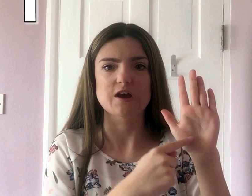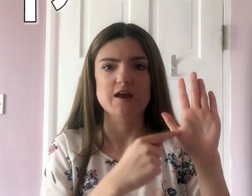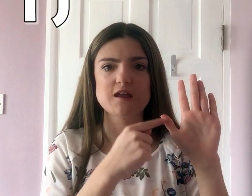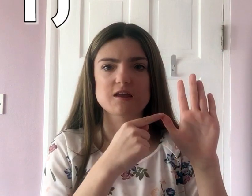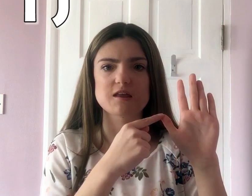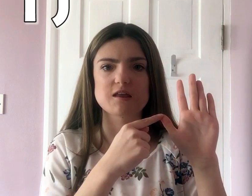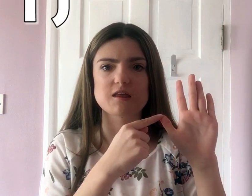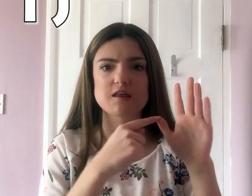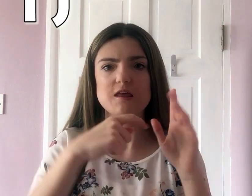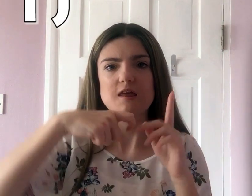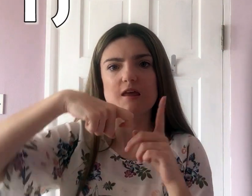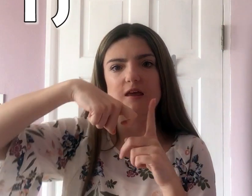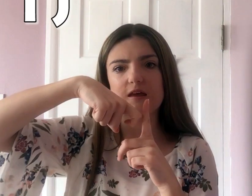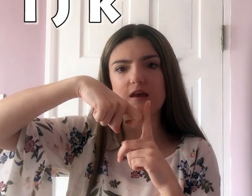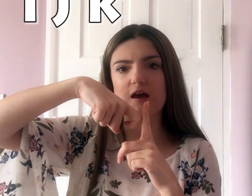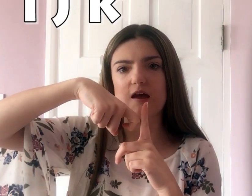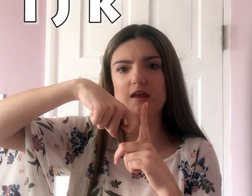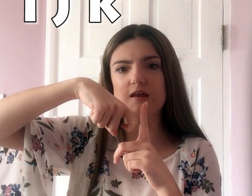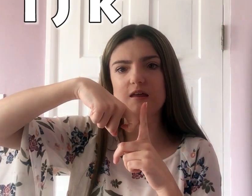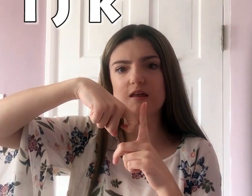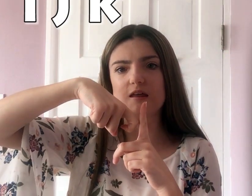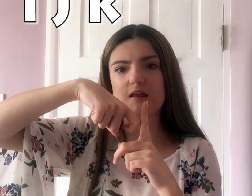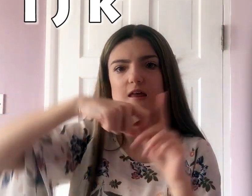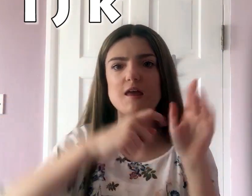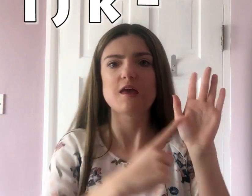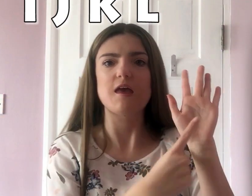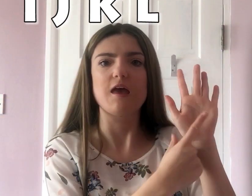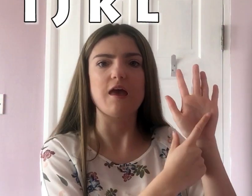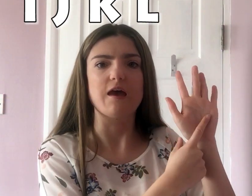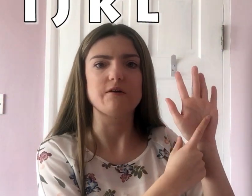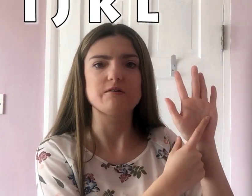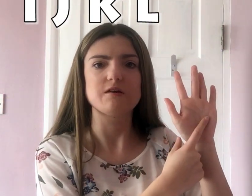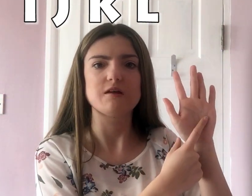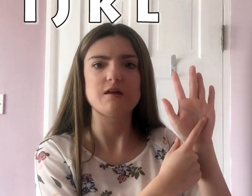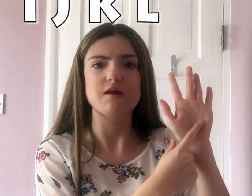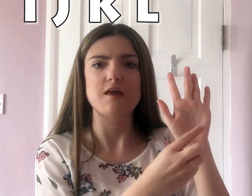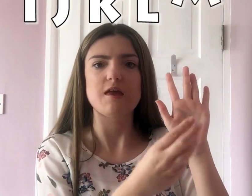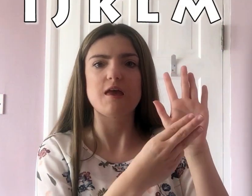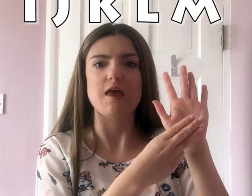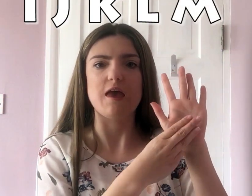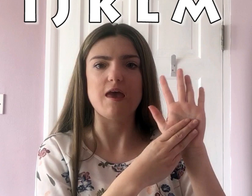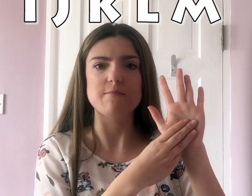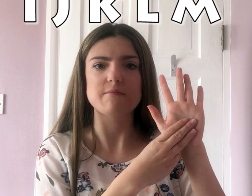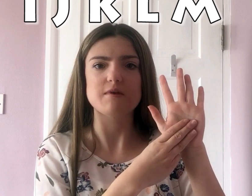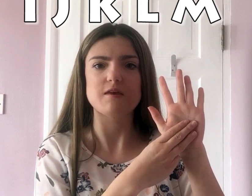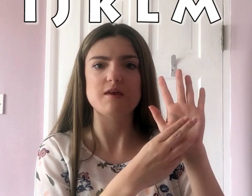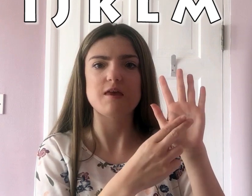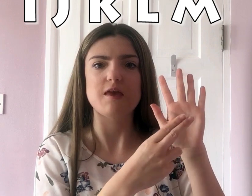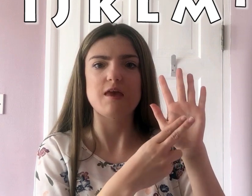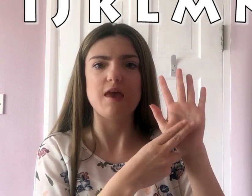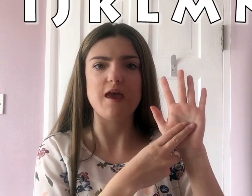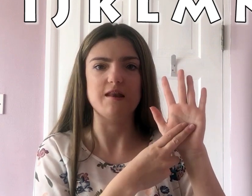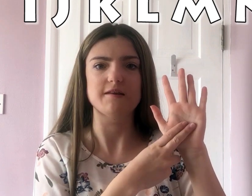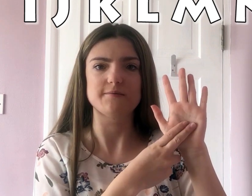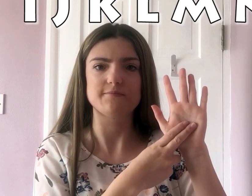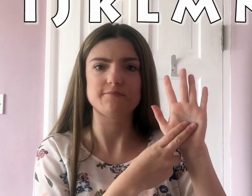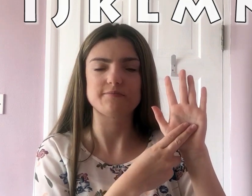J, K, L, M, N.